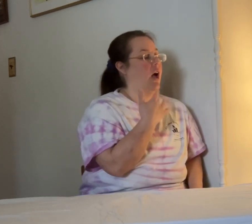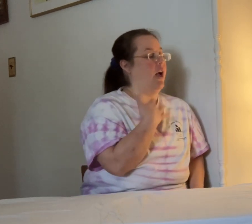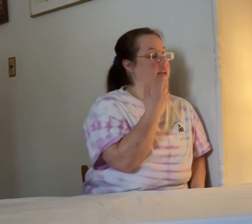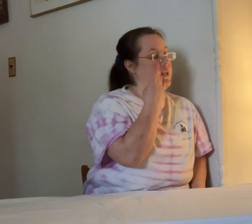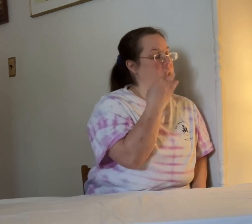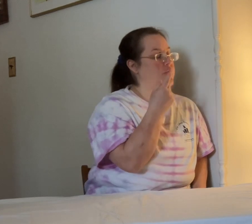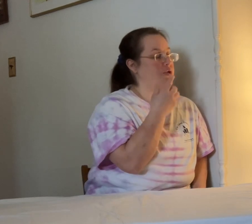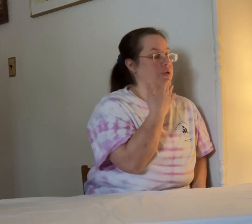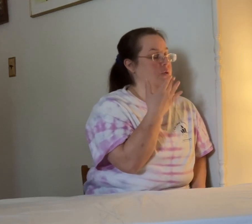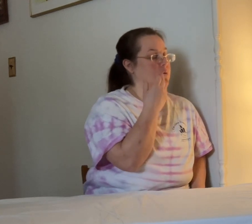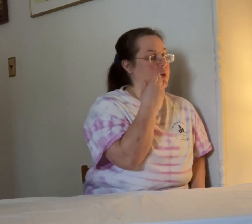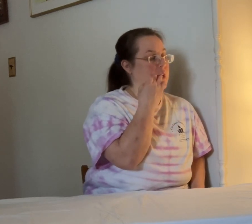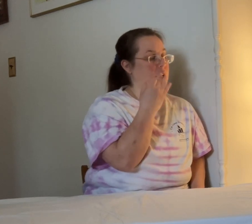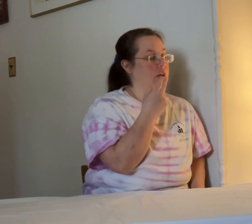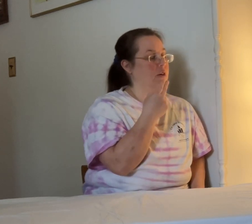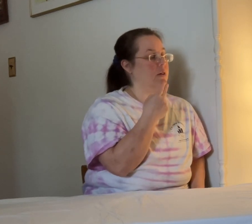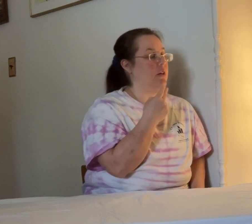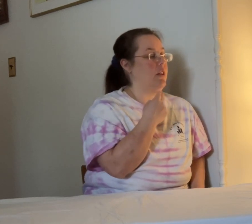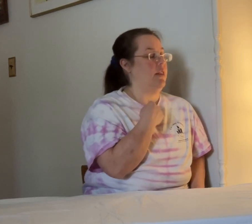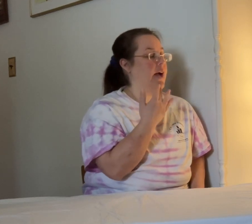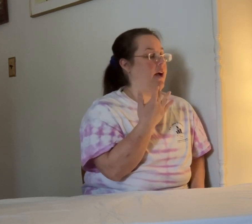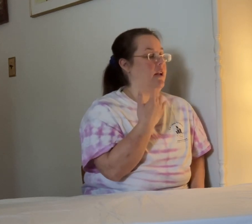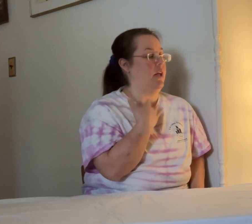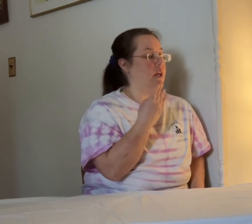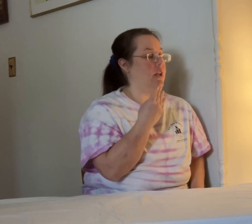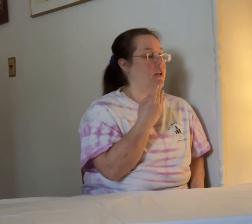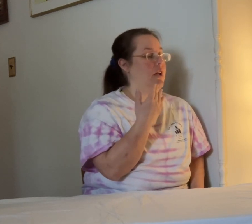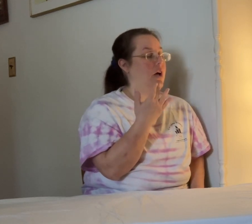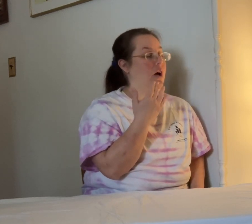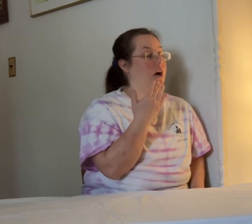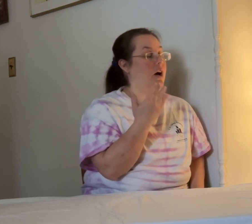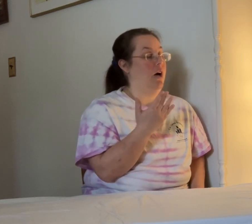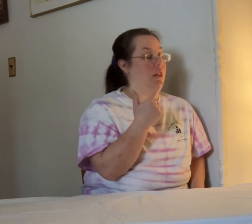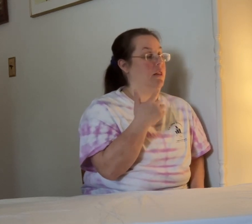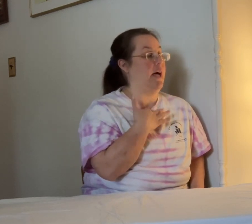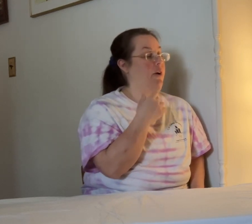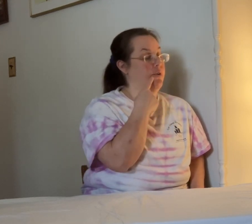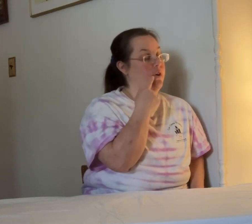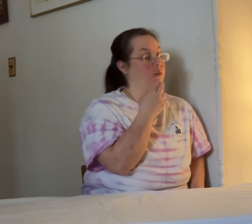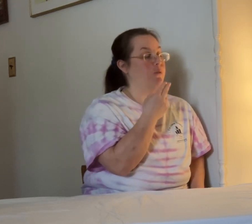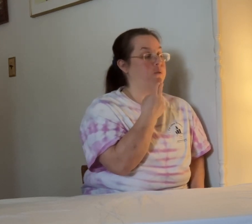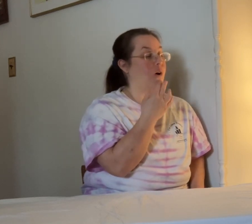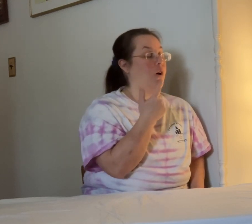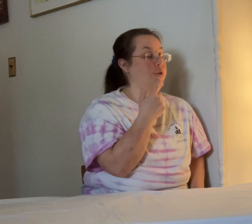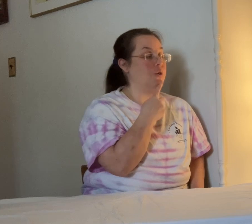I need to hear that in a louder volume.